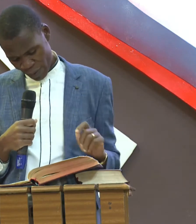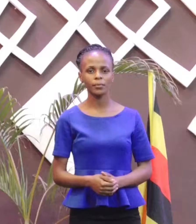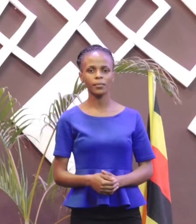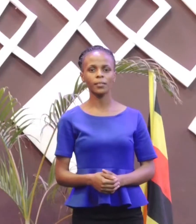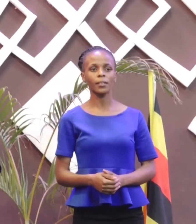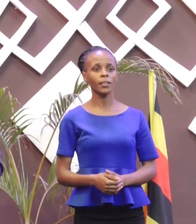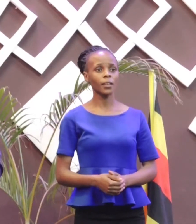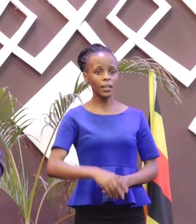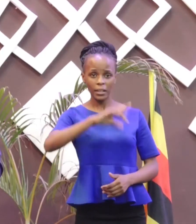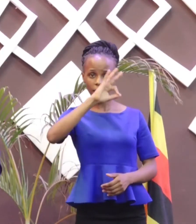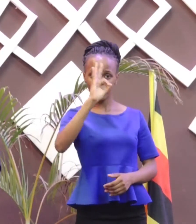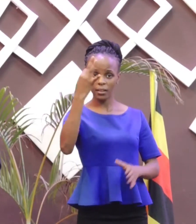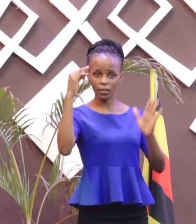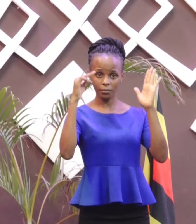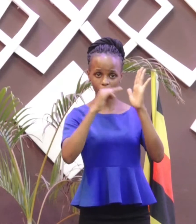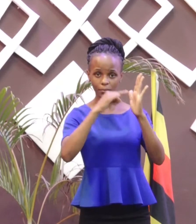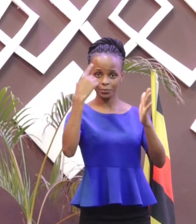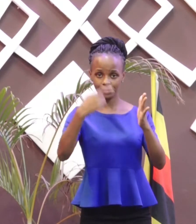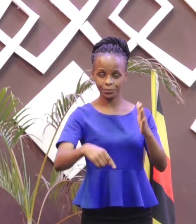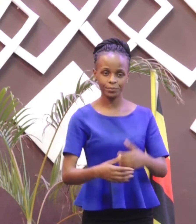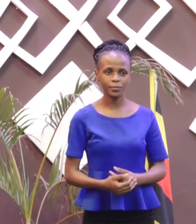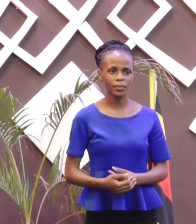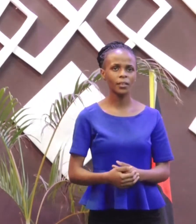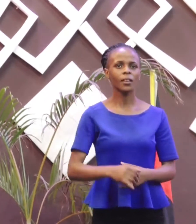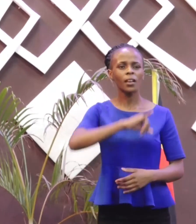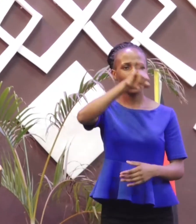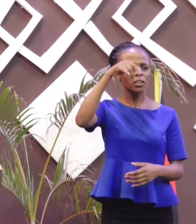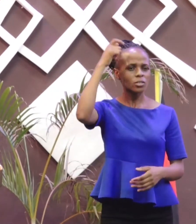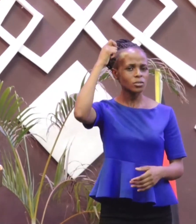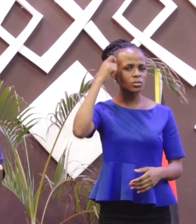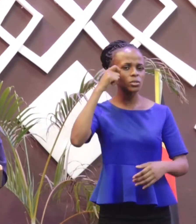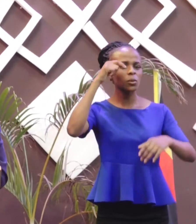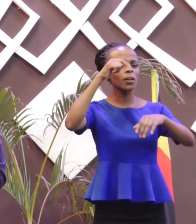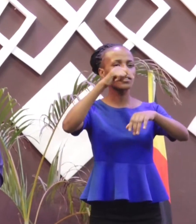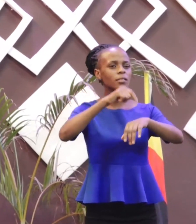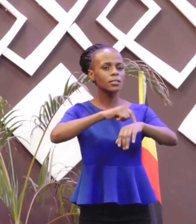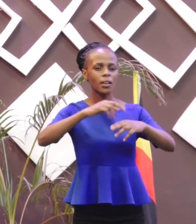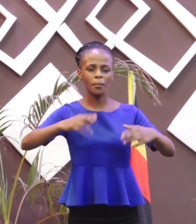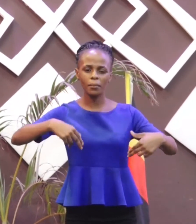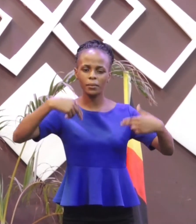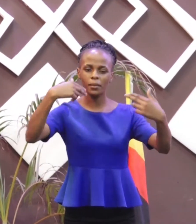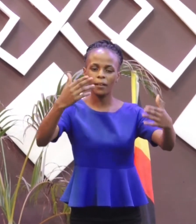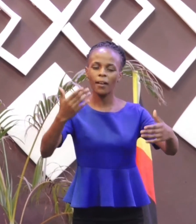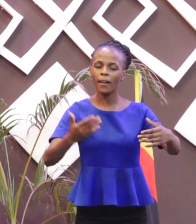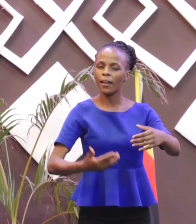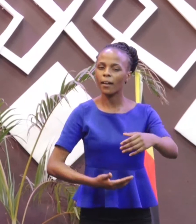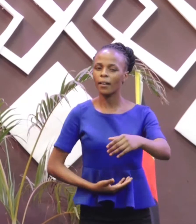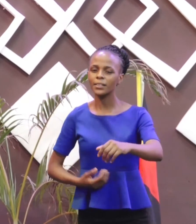Katonda. Point number three. Ensonga eyokusatu. The Joshua generation has the conquering